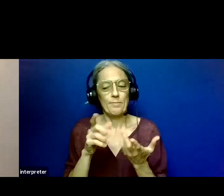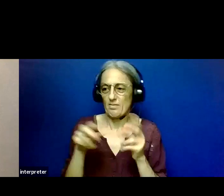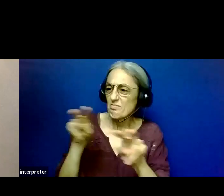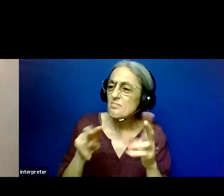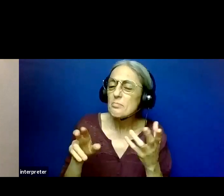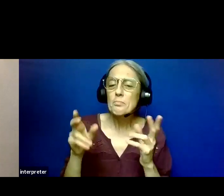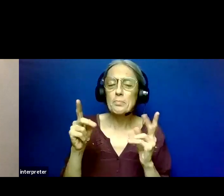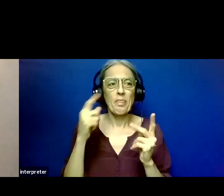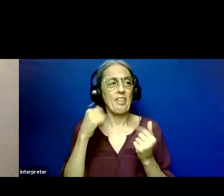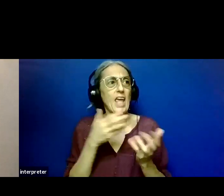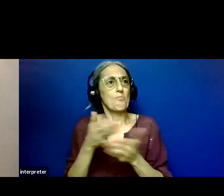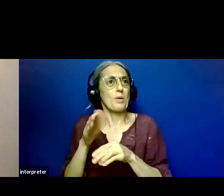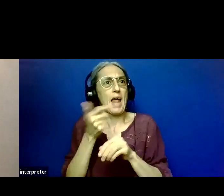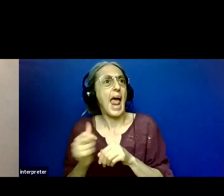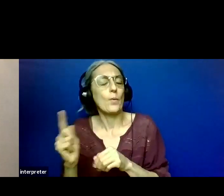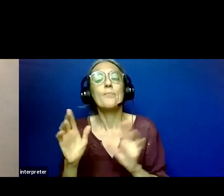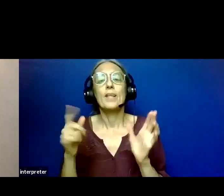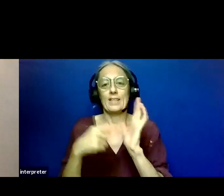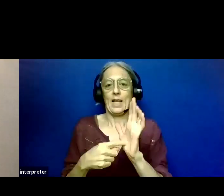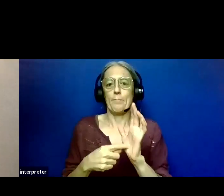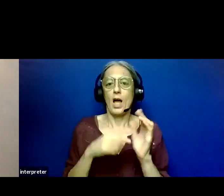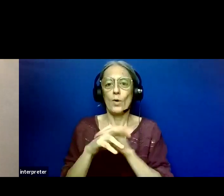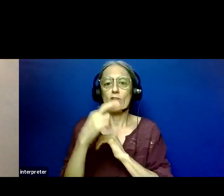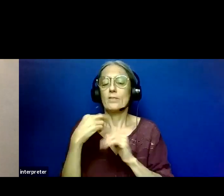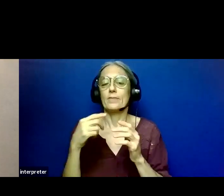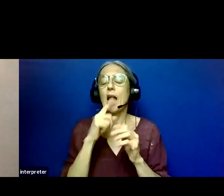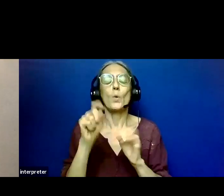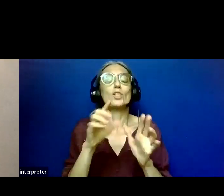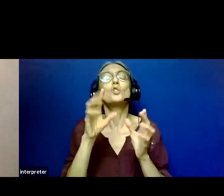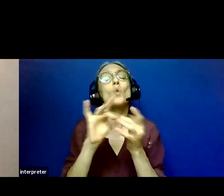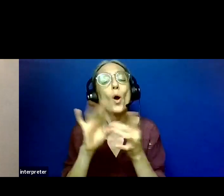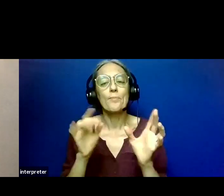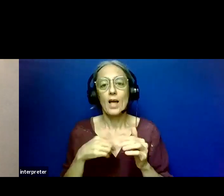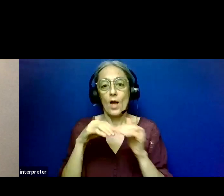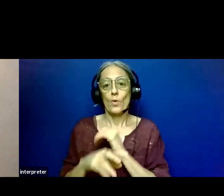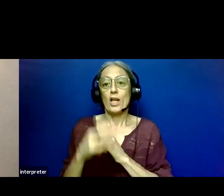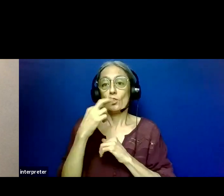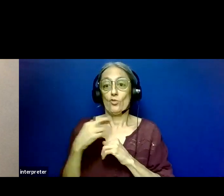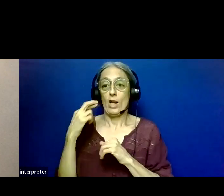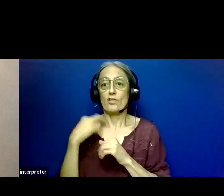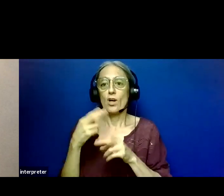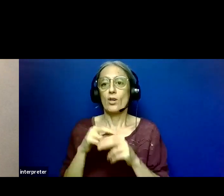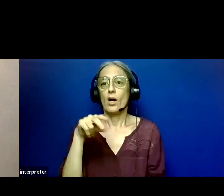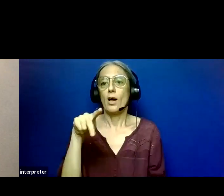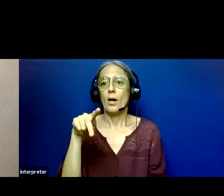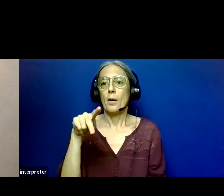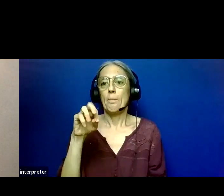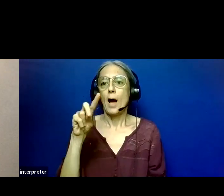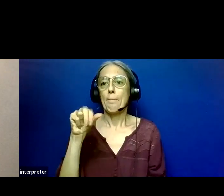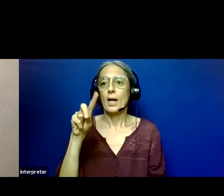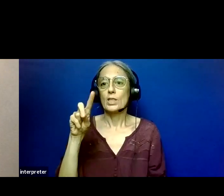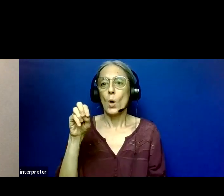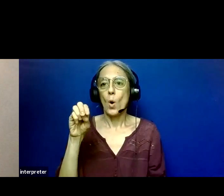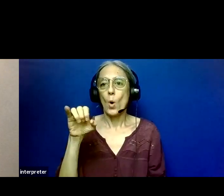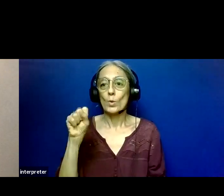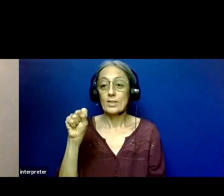Really quick question. I was in a restaurant called I was in a restaurant called Papados in the Houston